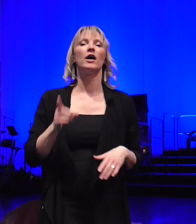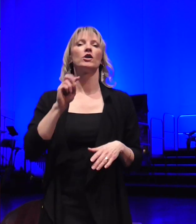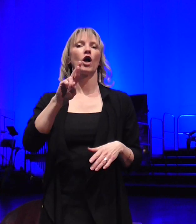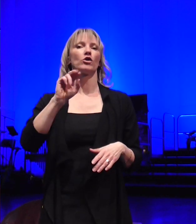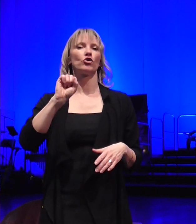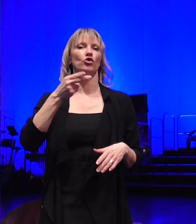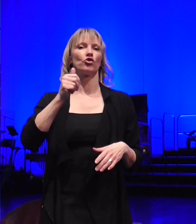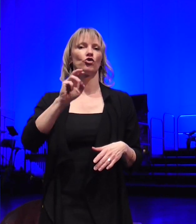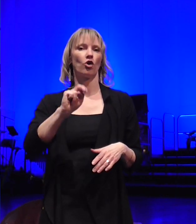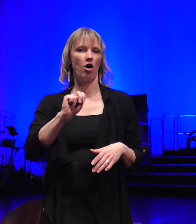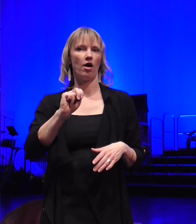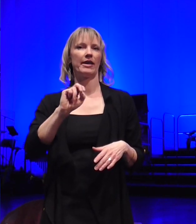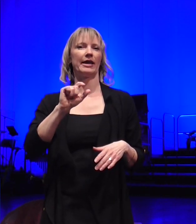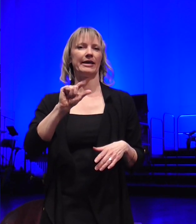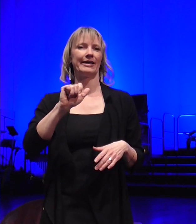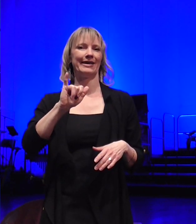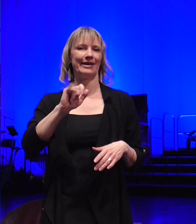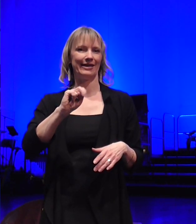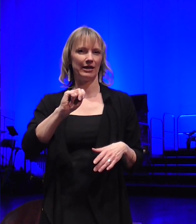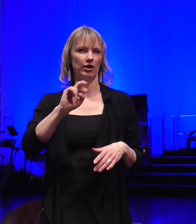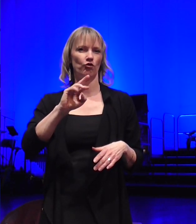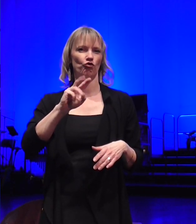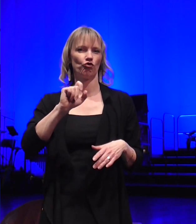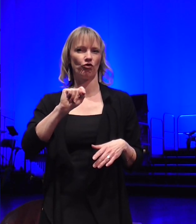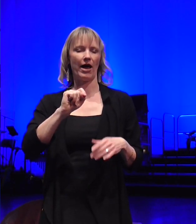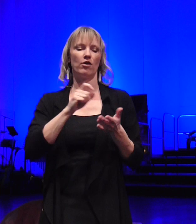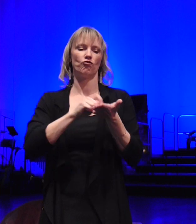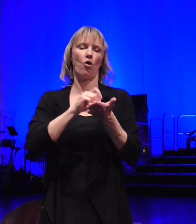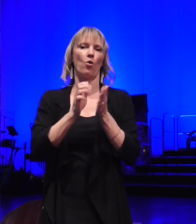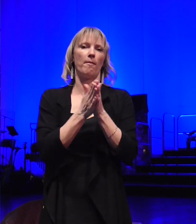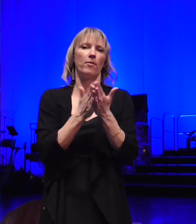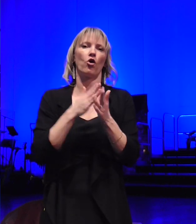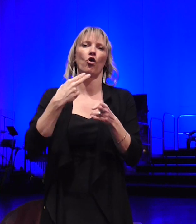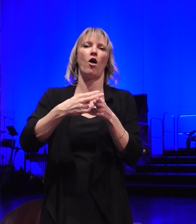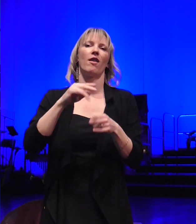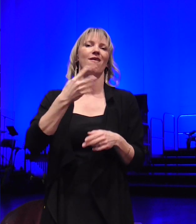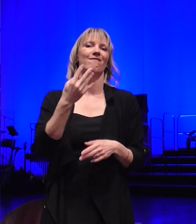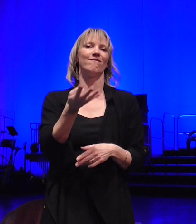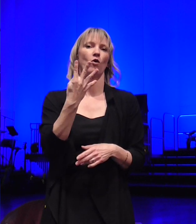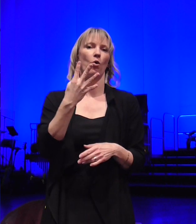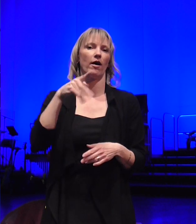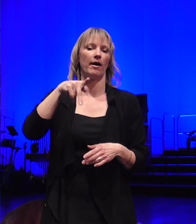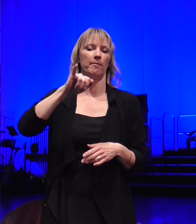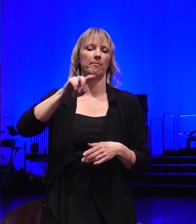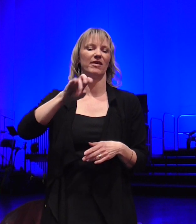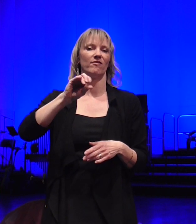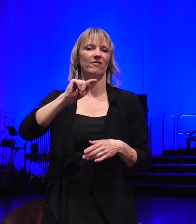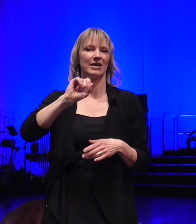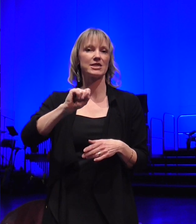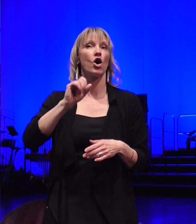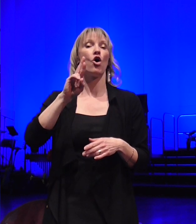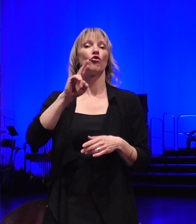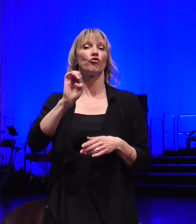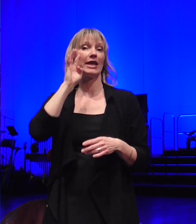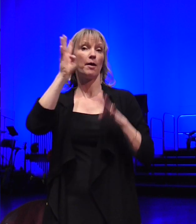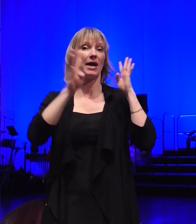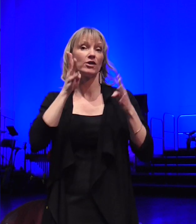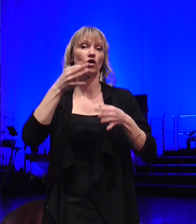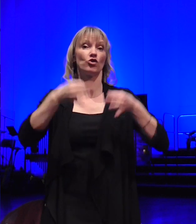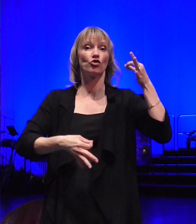Sean Ginwright has written a powerful book called The 4 Pivots, Reimagining Justice,